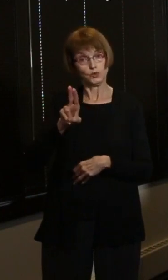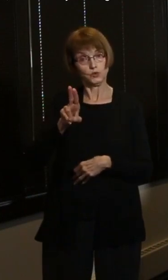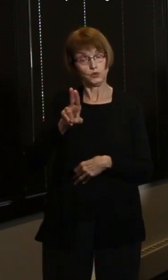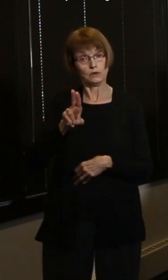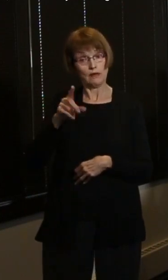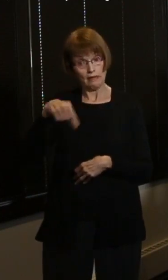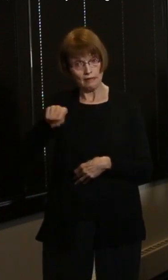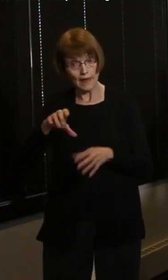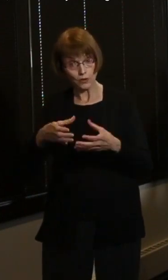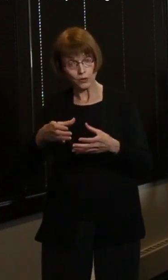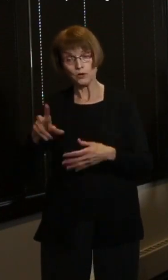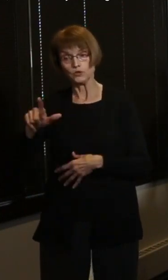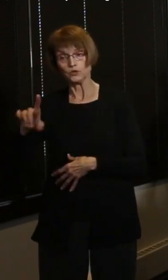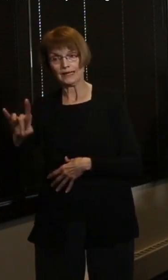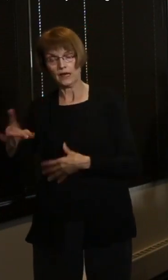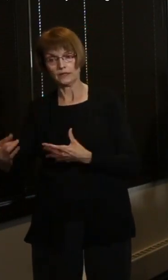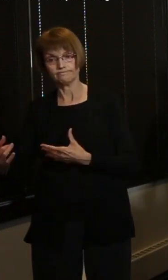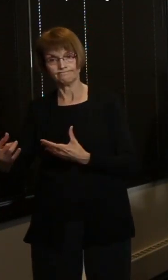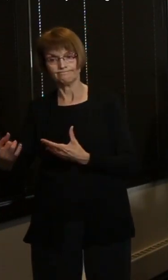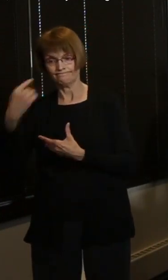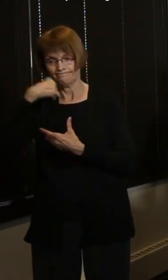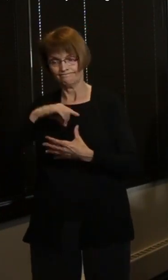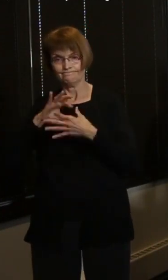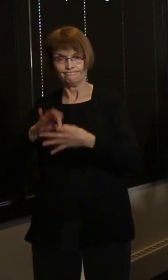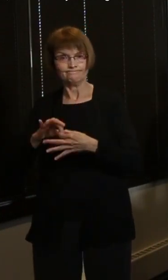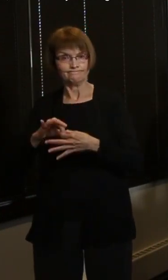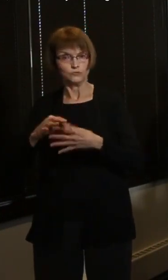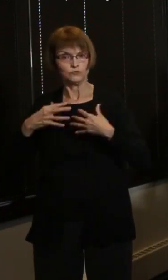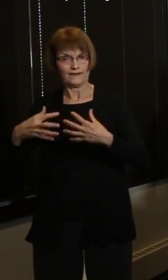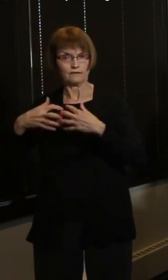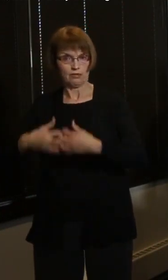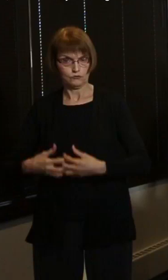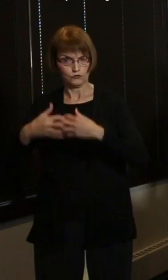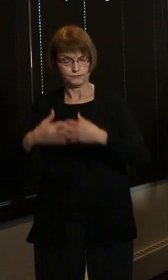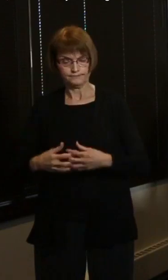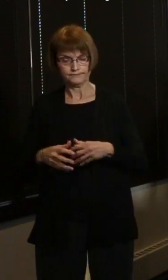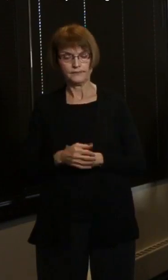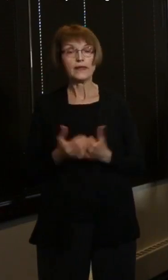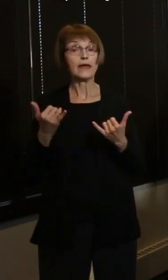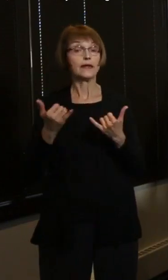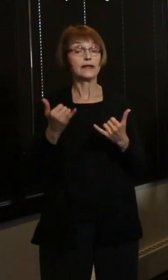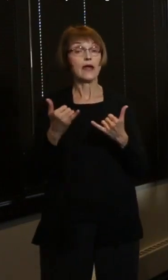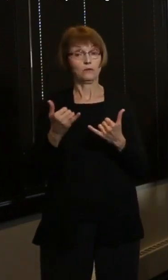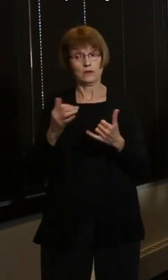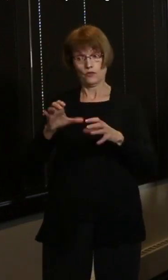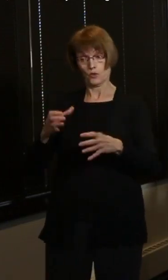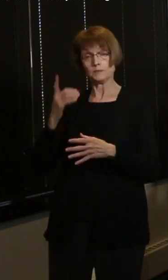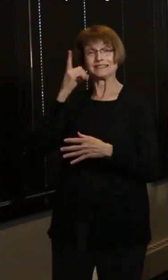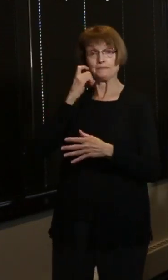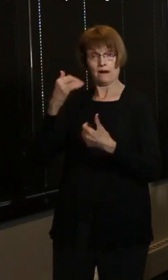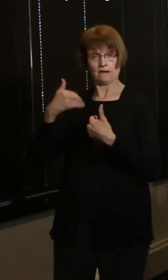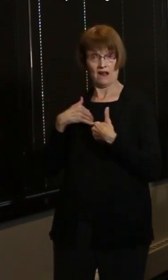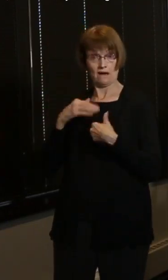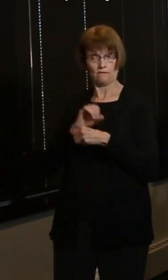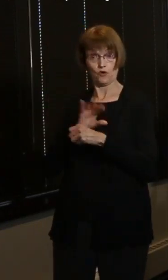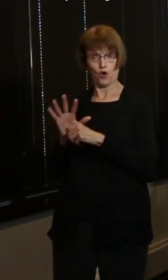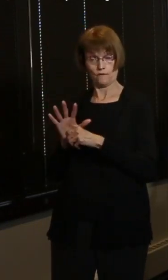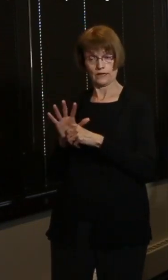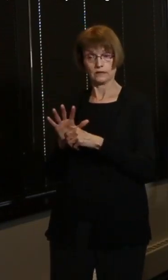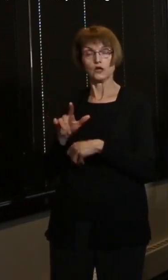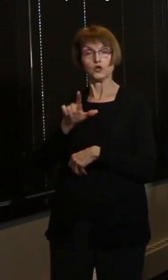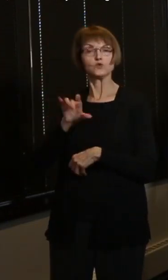and 28 patients on ventilators. Looking at some of our suspected COVID numbers, we're